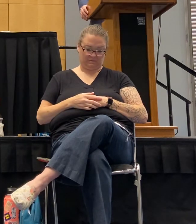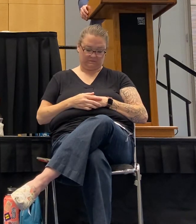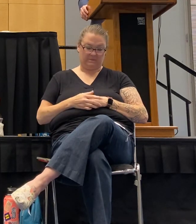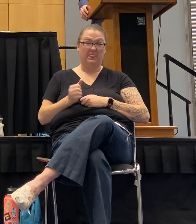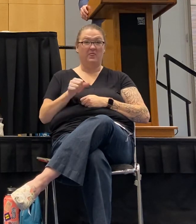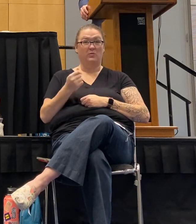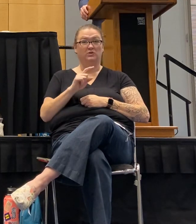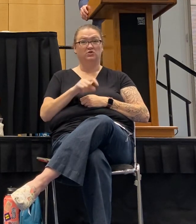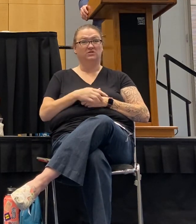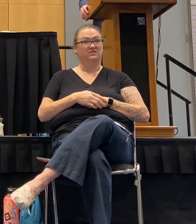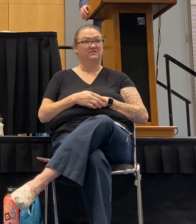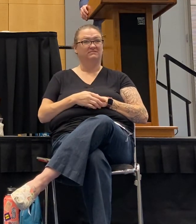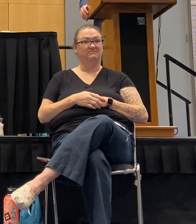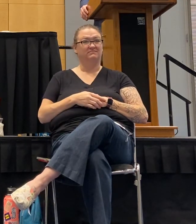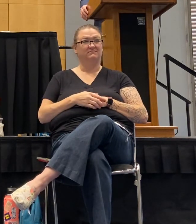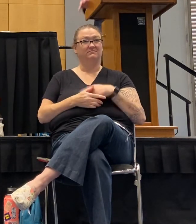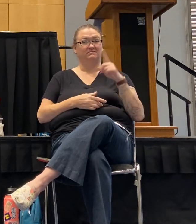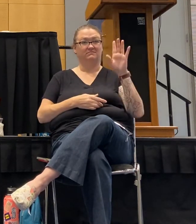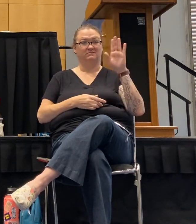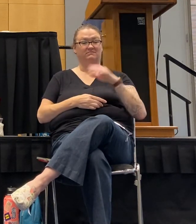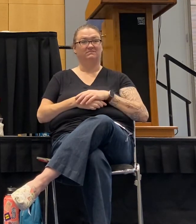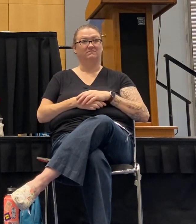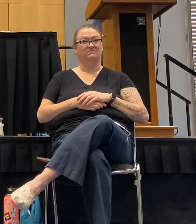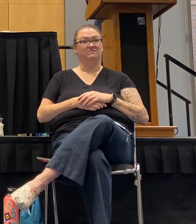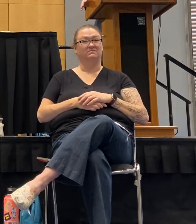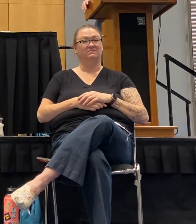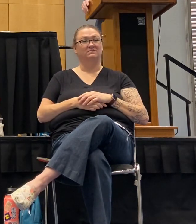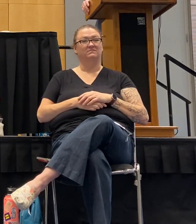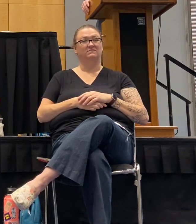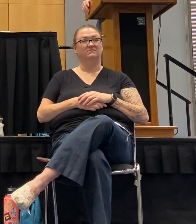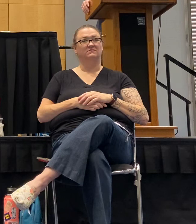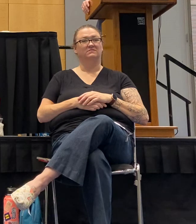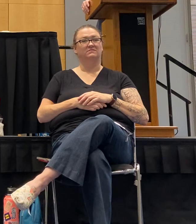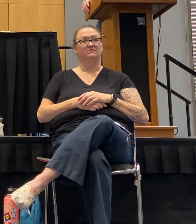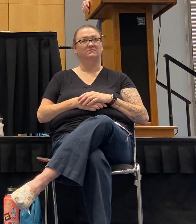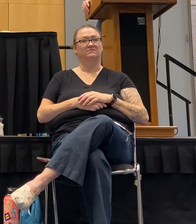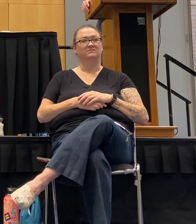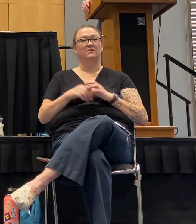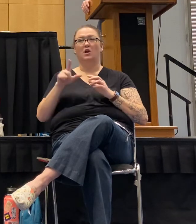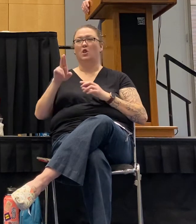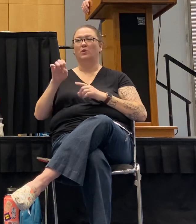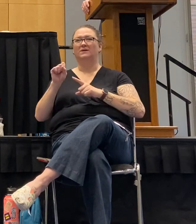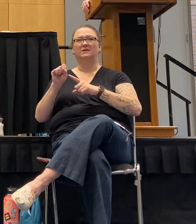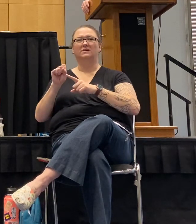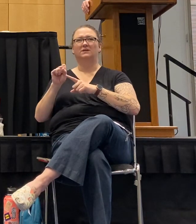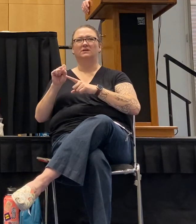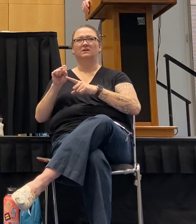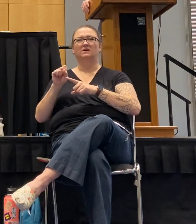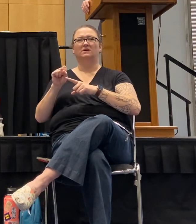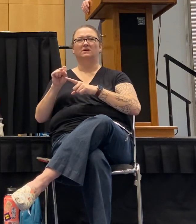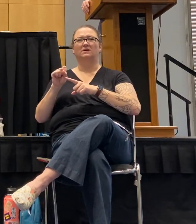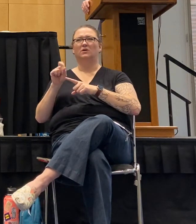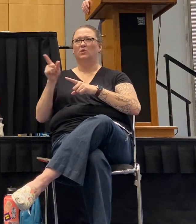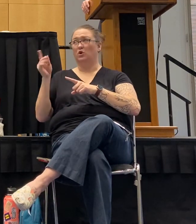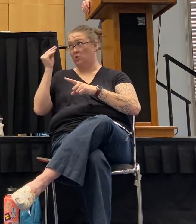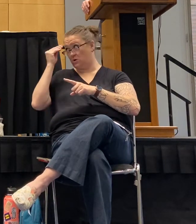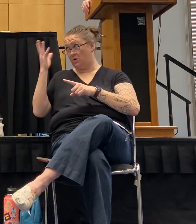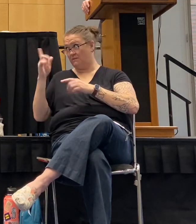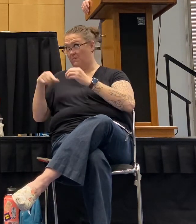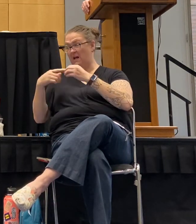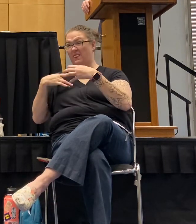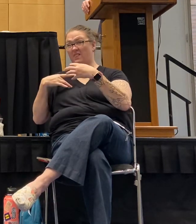Any other questions? Yes. For Luis, were you notified about